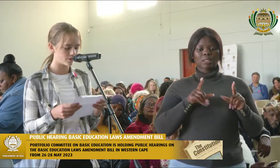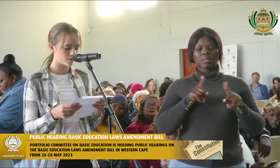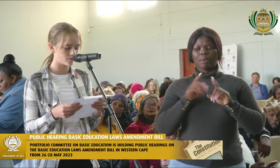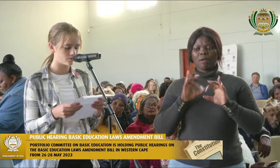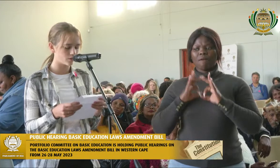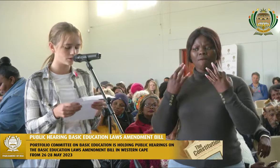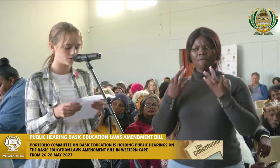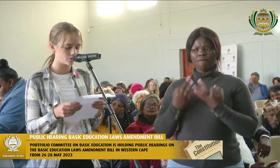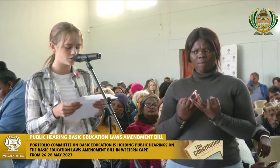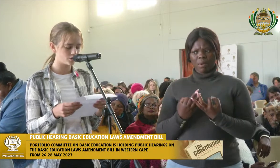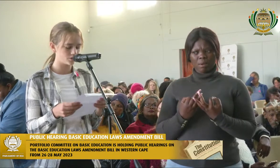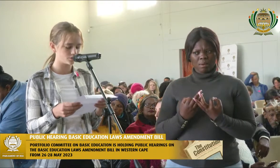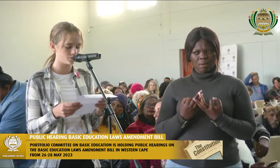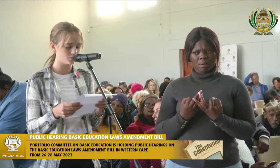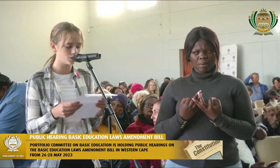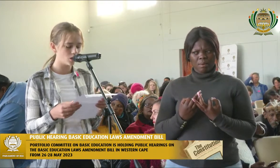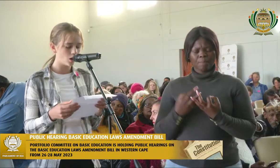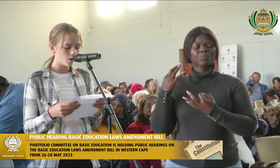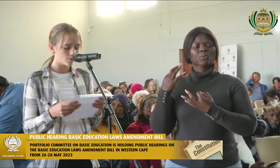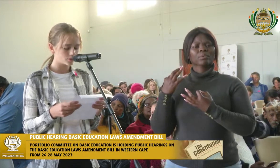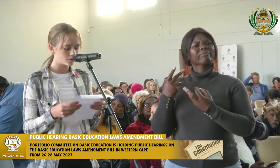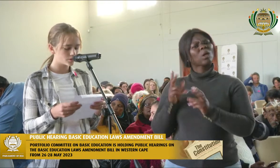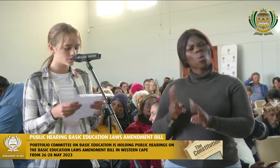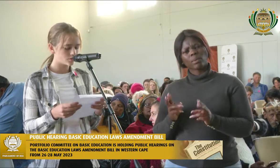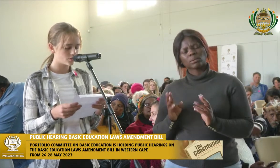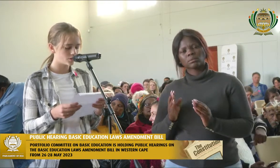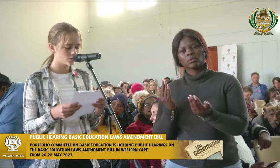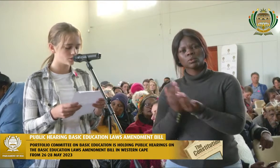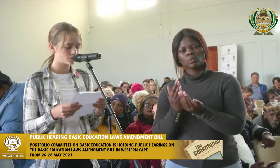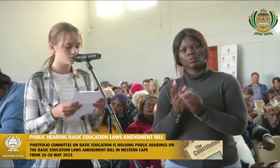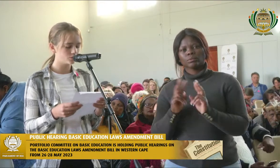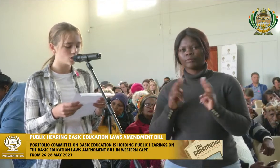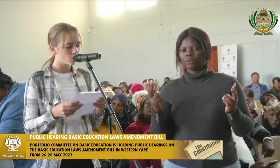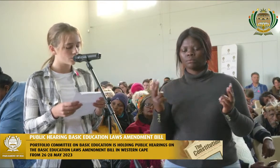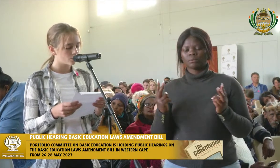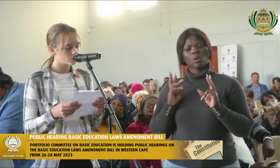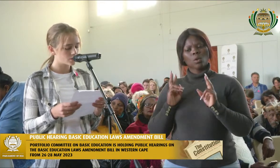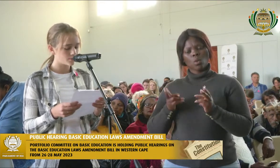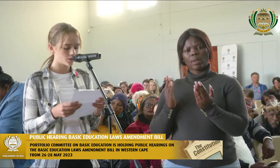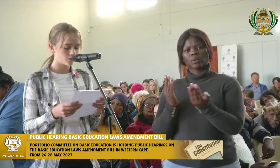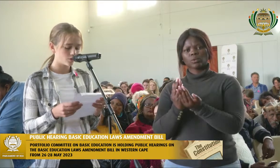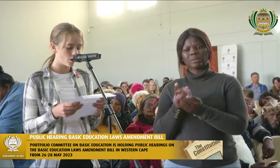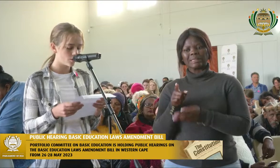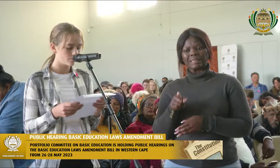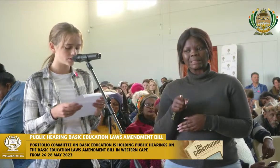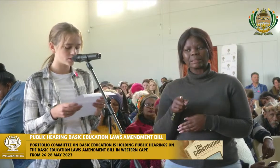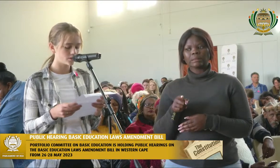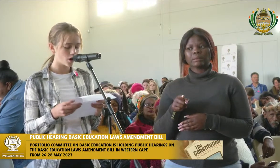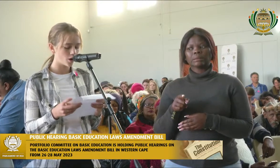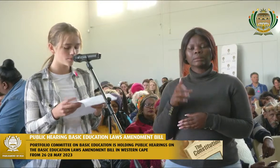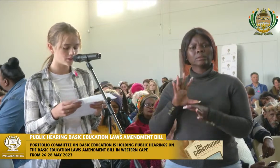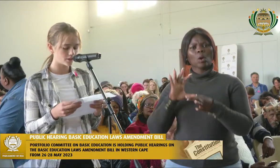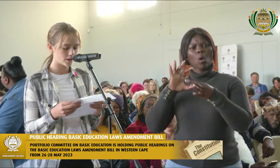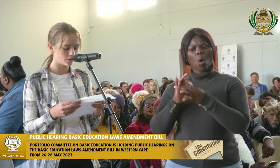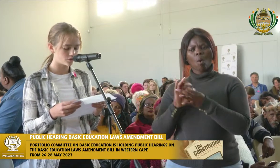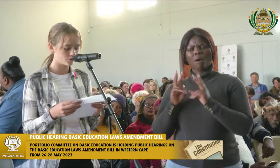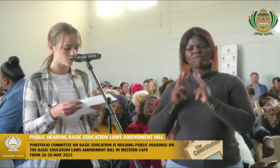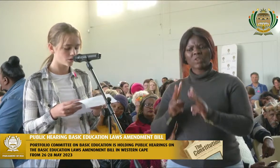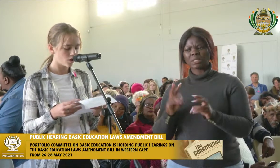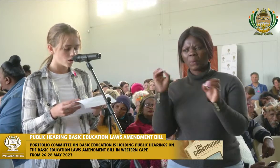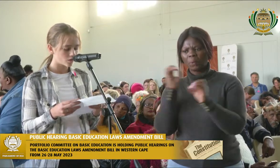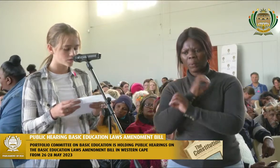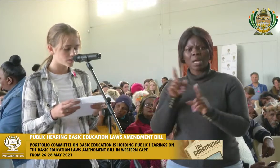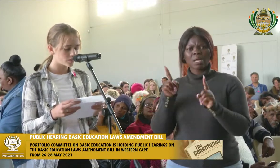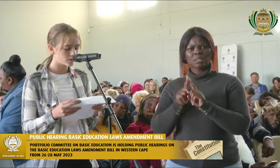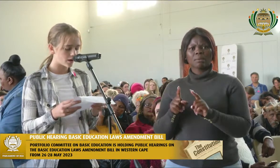differently from those enrolled in traditional schools. While students in traditional schools are not subject to a home visit, home-educated